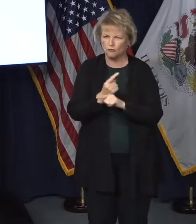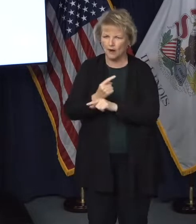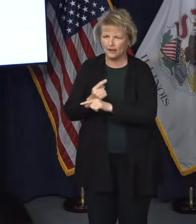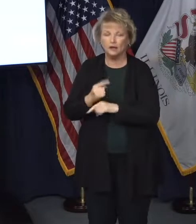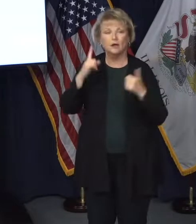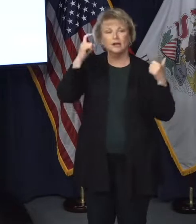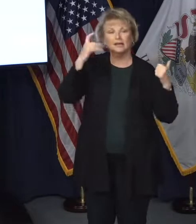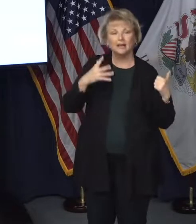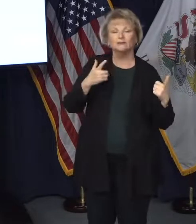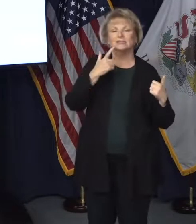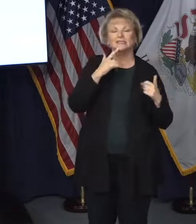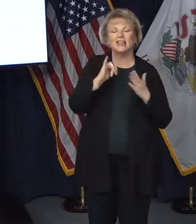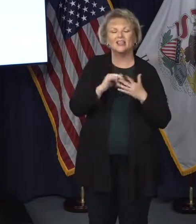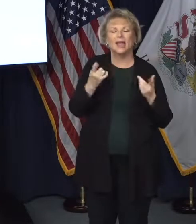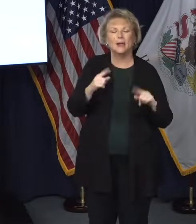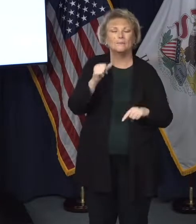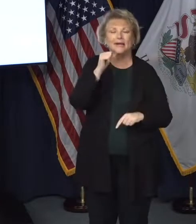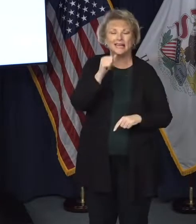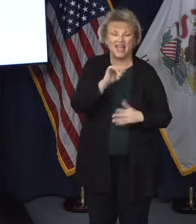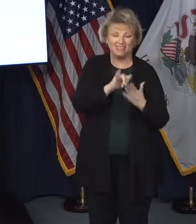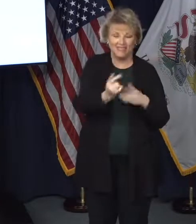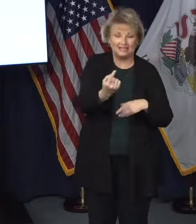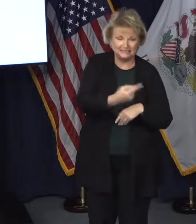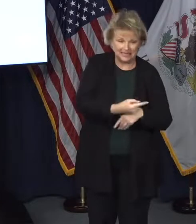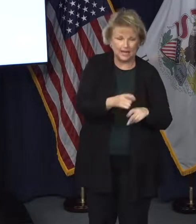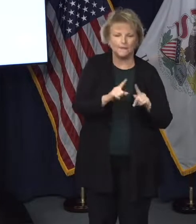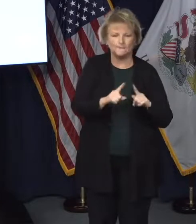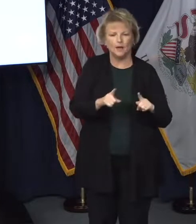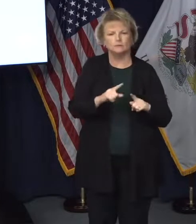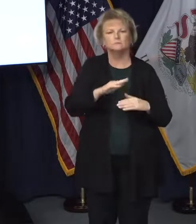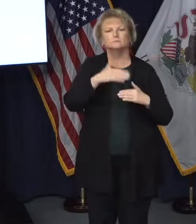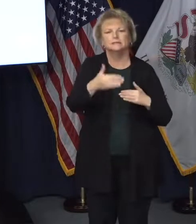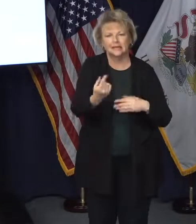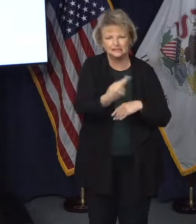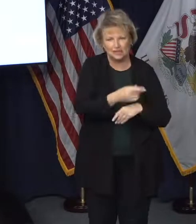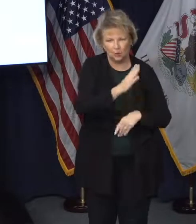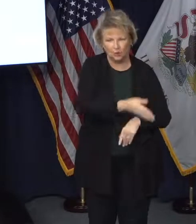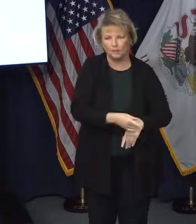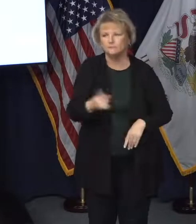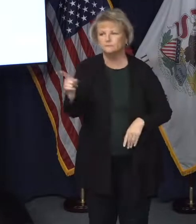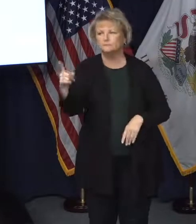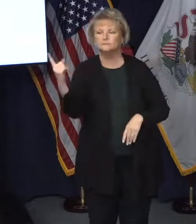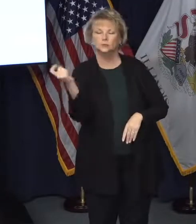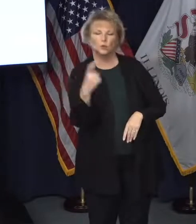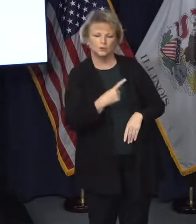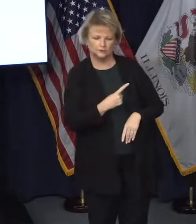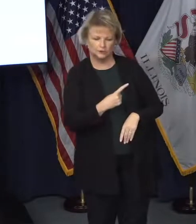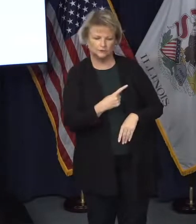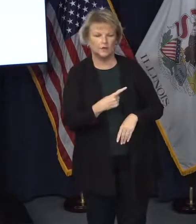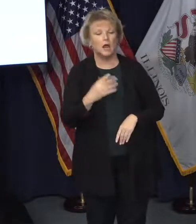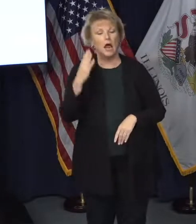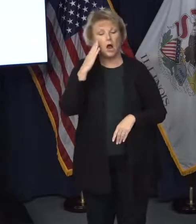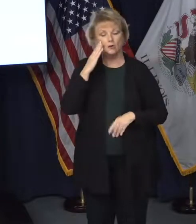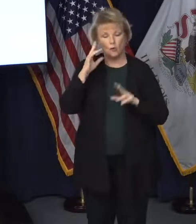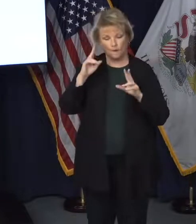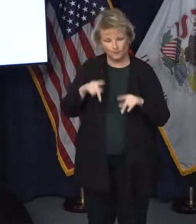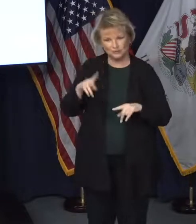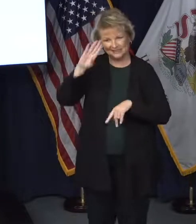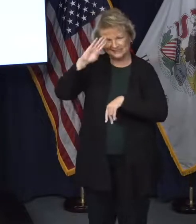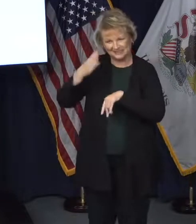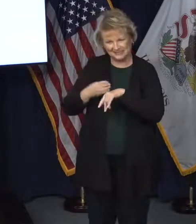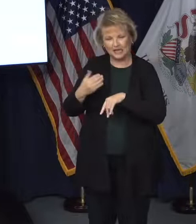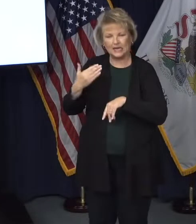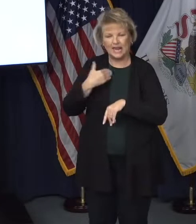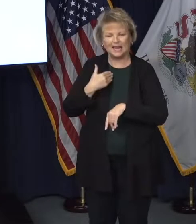They're were? modified not necessarily Daily. on the day, but on a subsequent day. Dr. Nzike, here's a good question. So we know someone their son has a